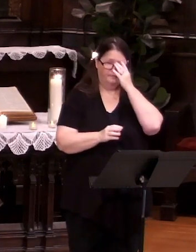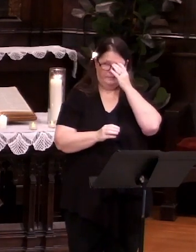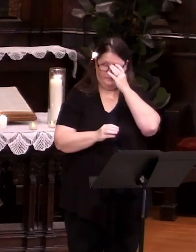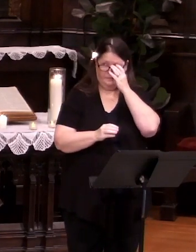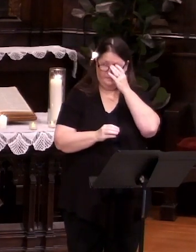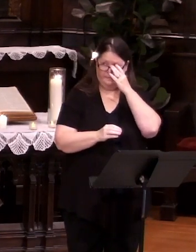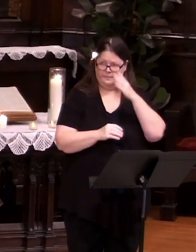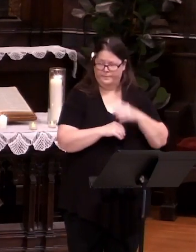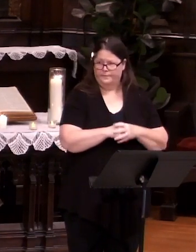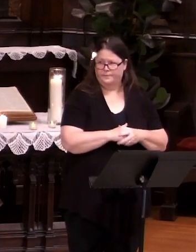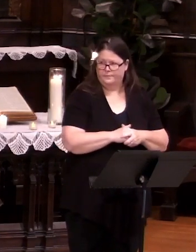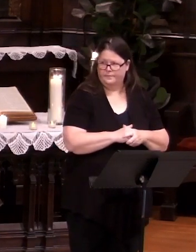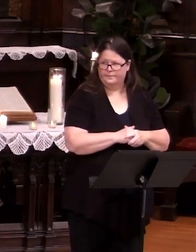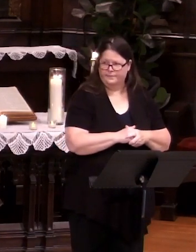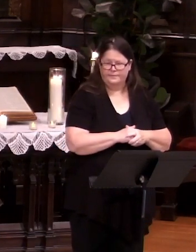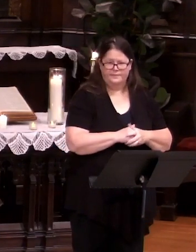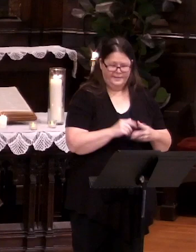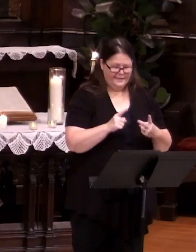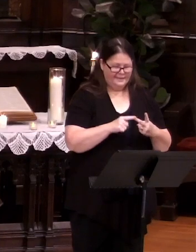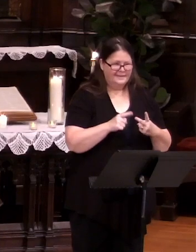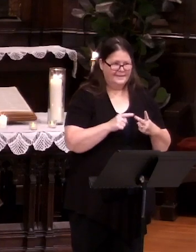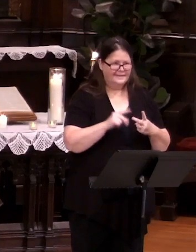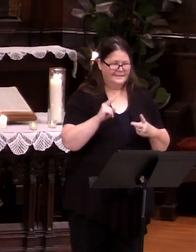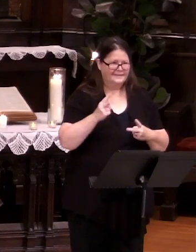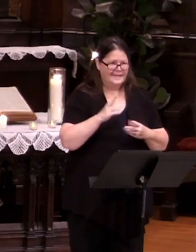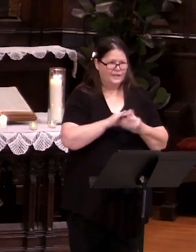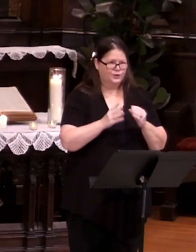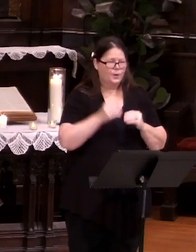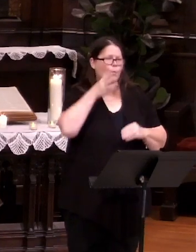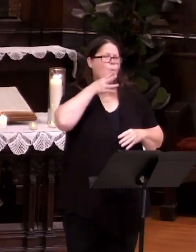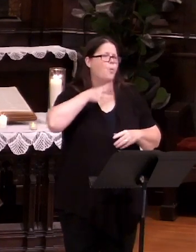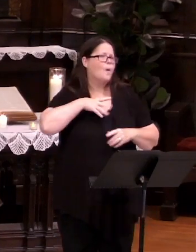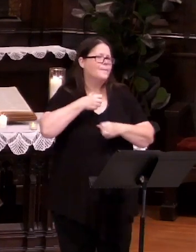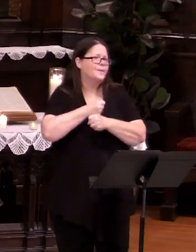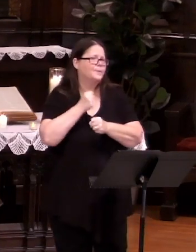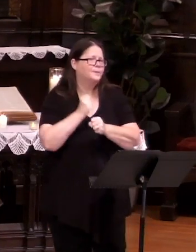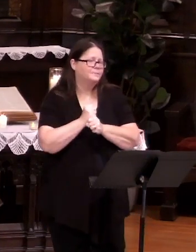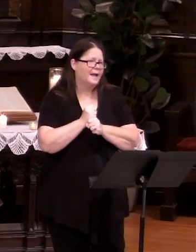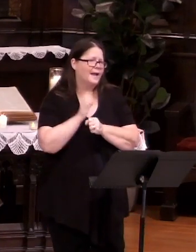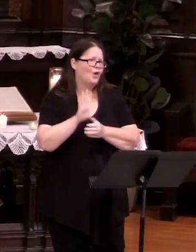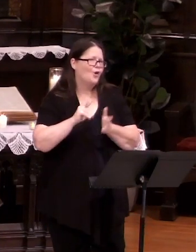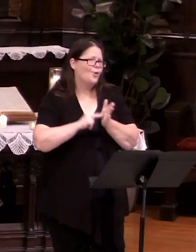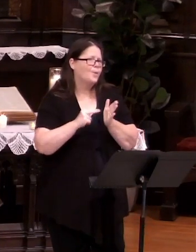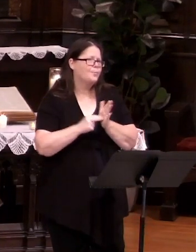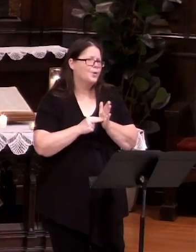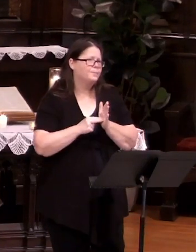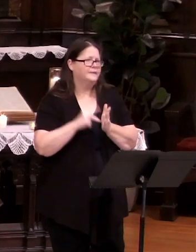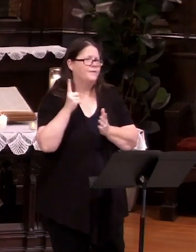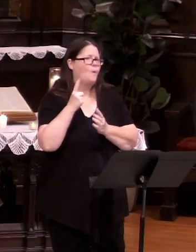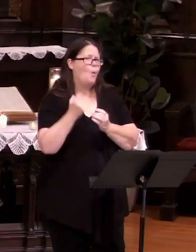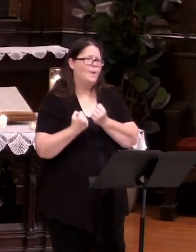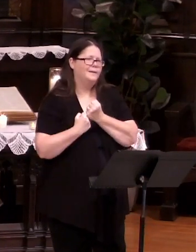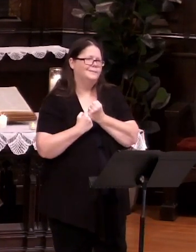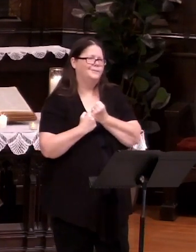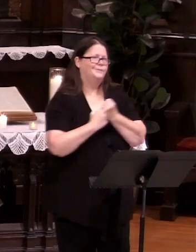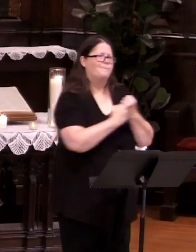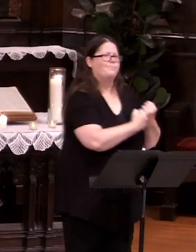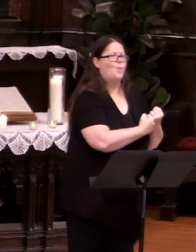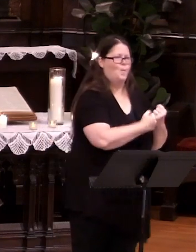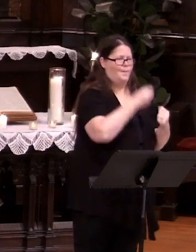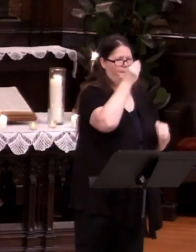In this second origin story, woman is created for the sole purpose of supporting